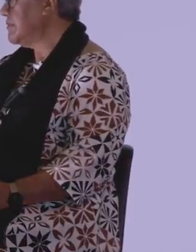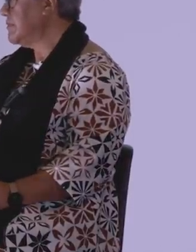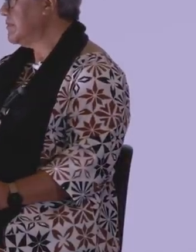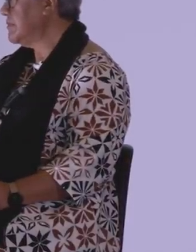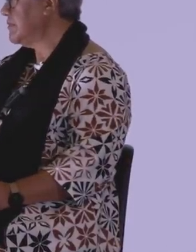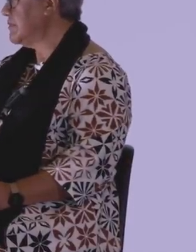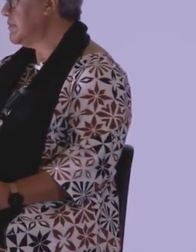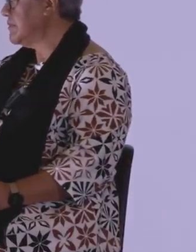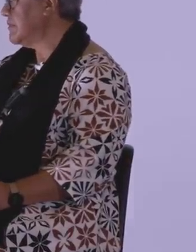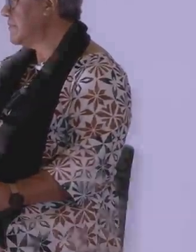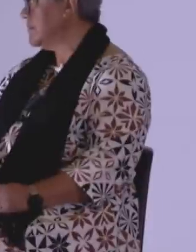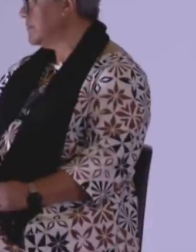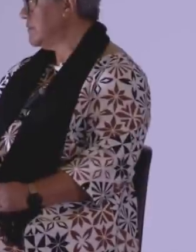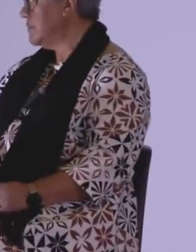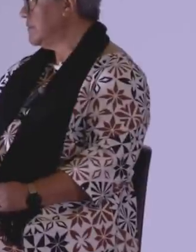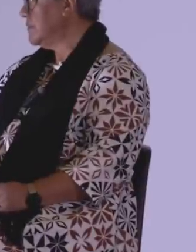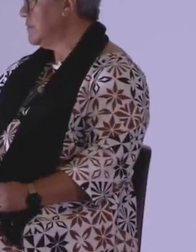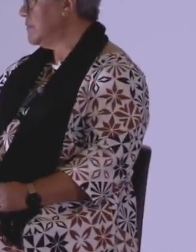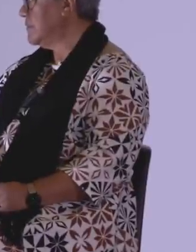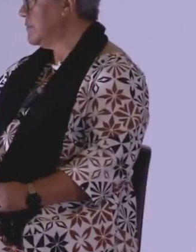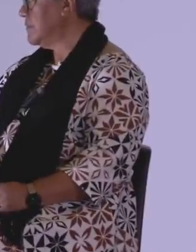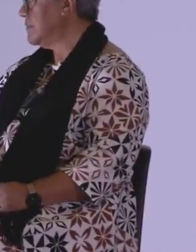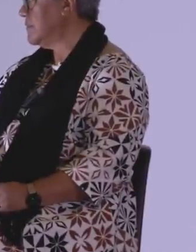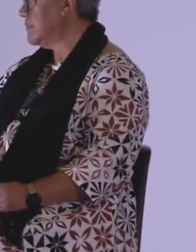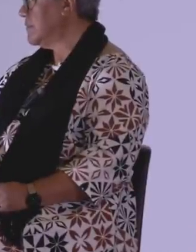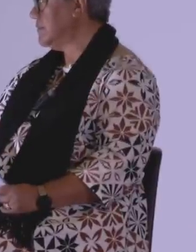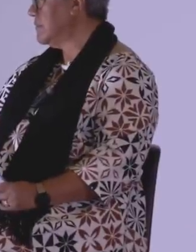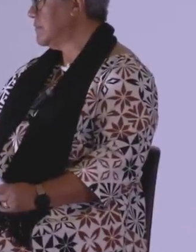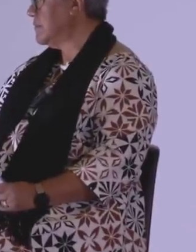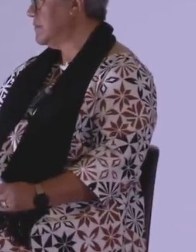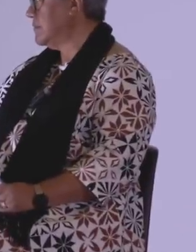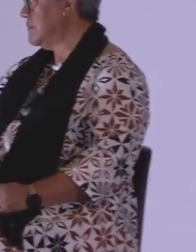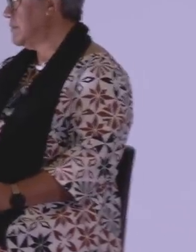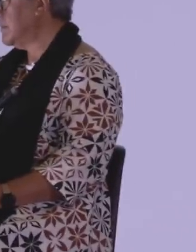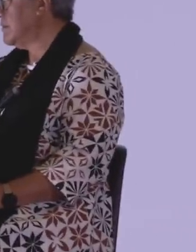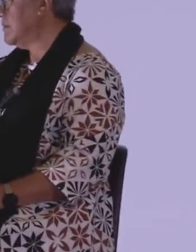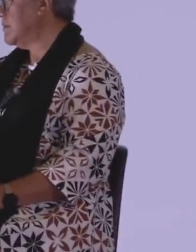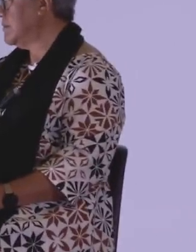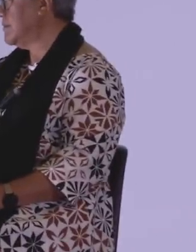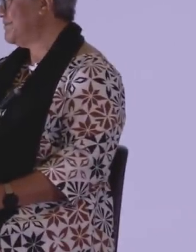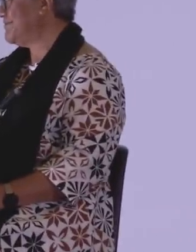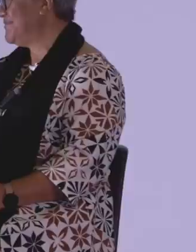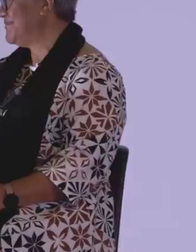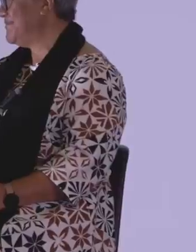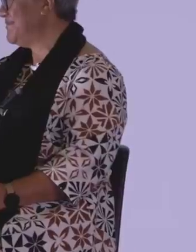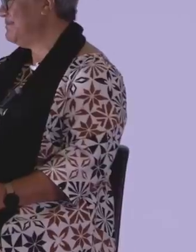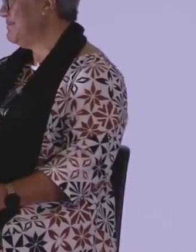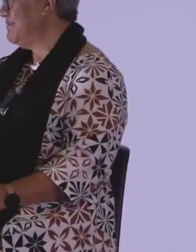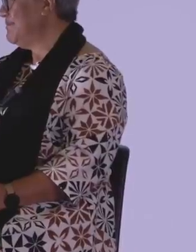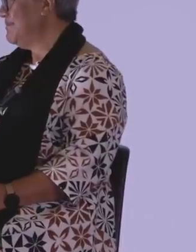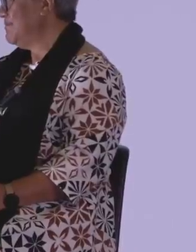talked about a little bit more and to hopefully replicate some of our excellent conversations that we've